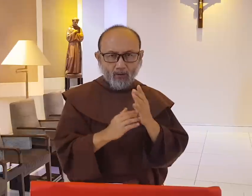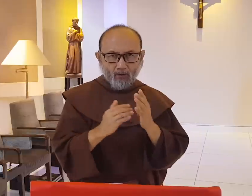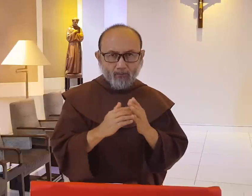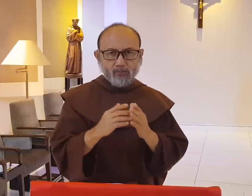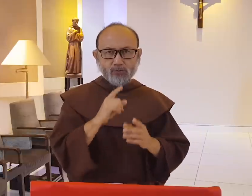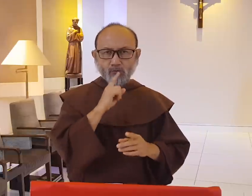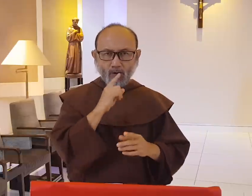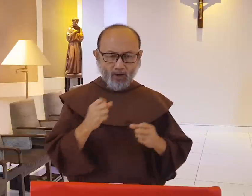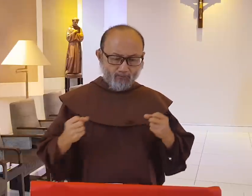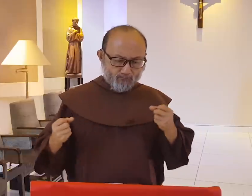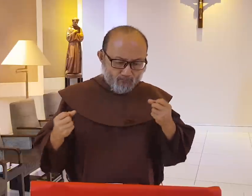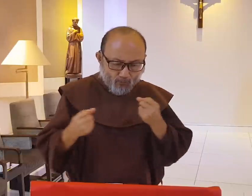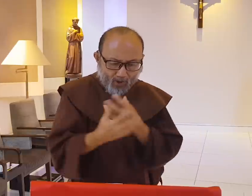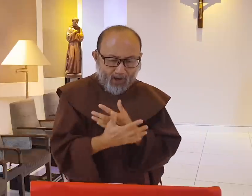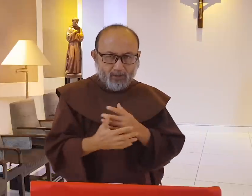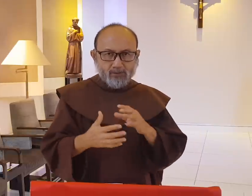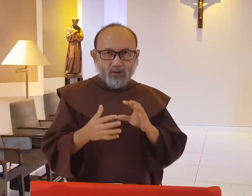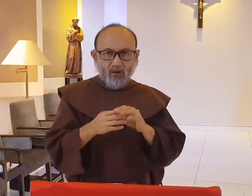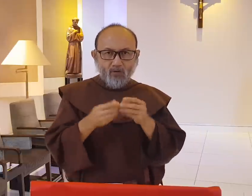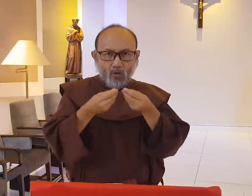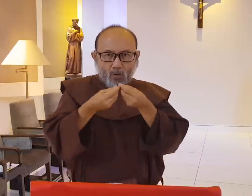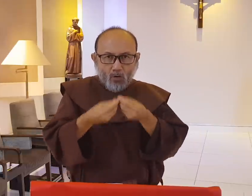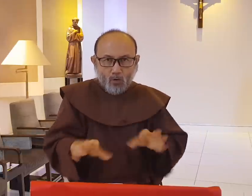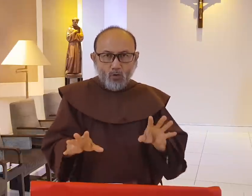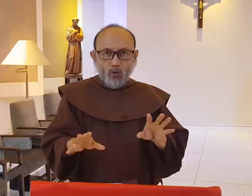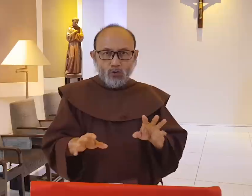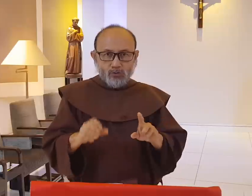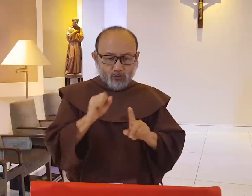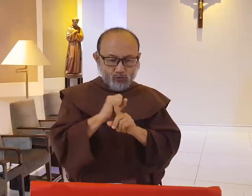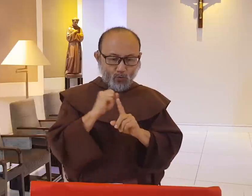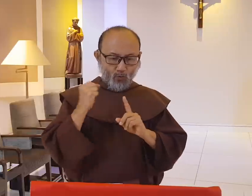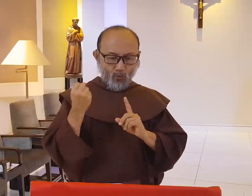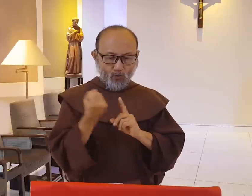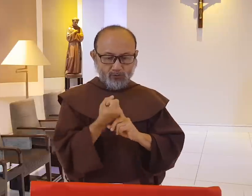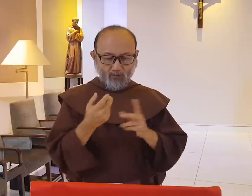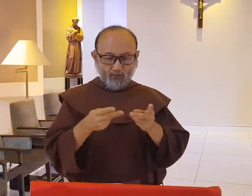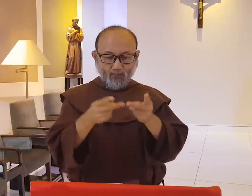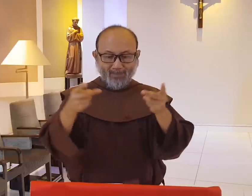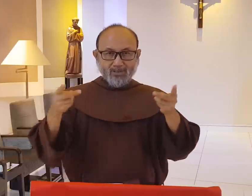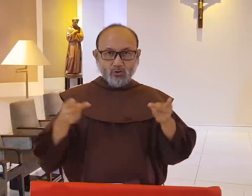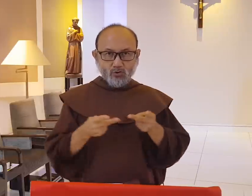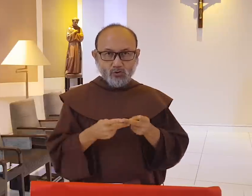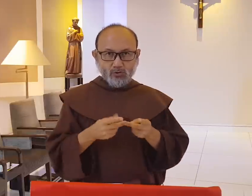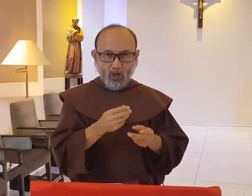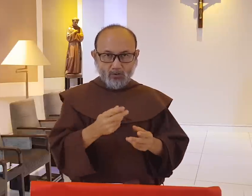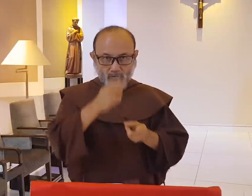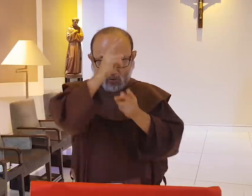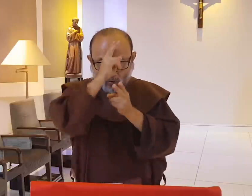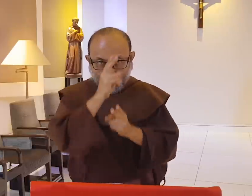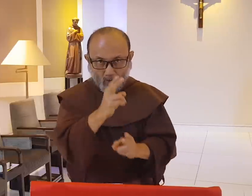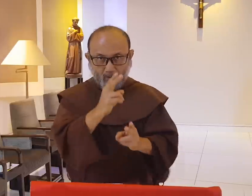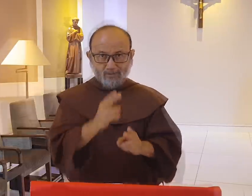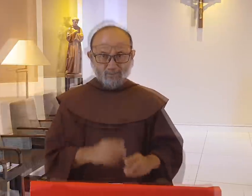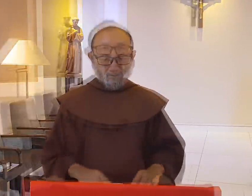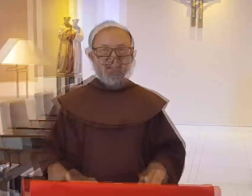The educated often are afraid of losing social position and prestige.